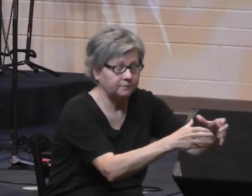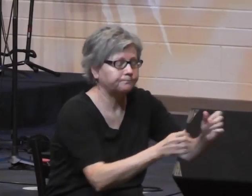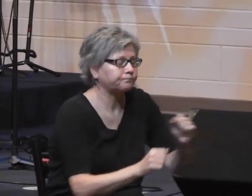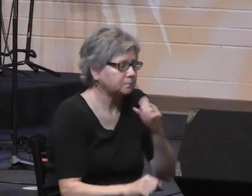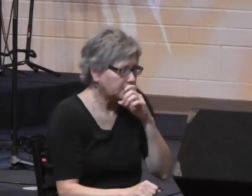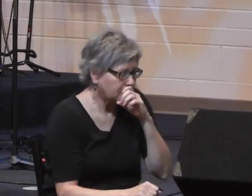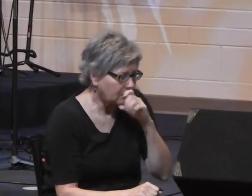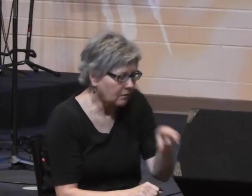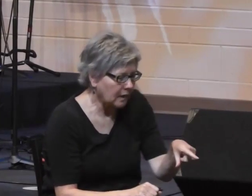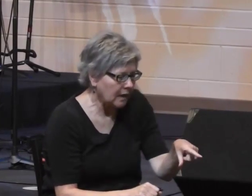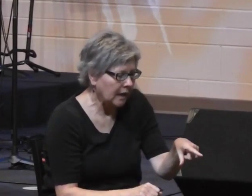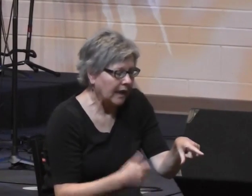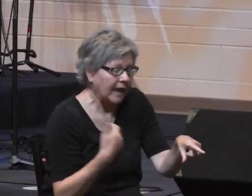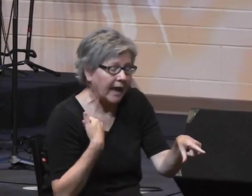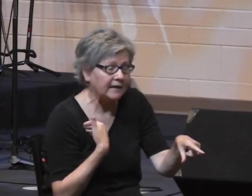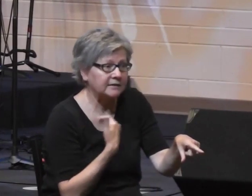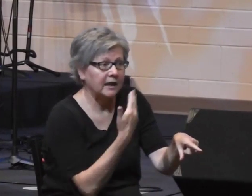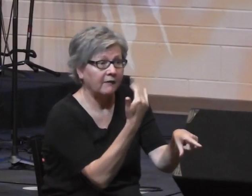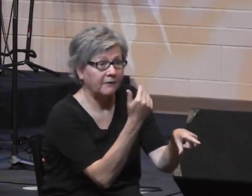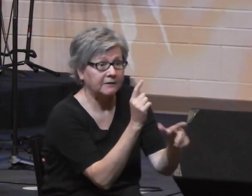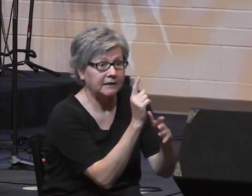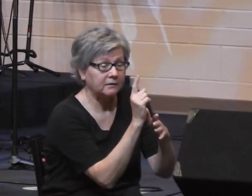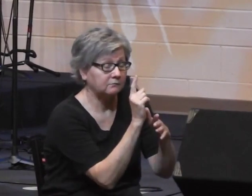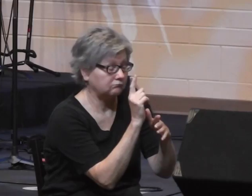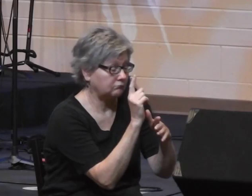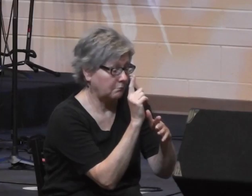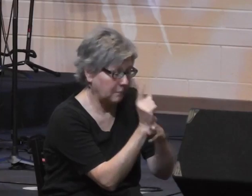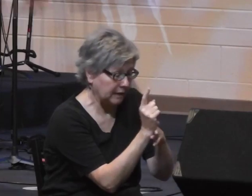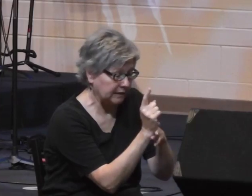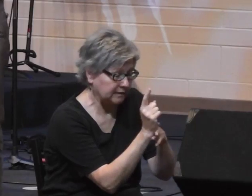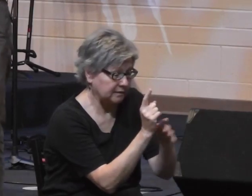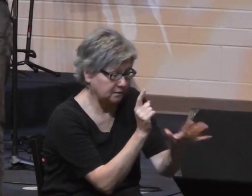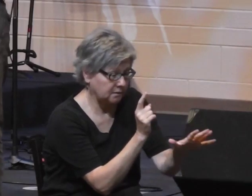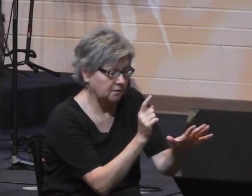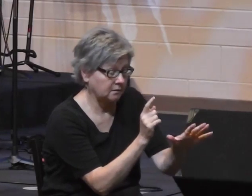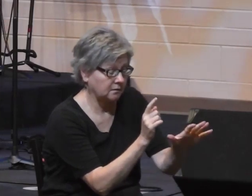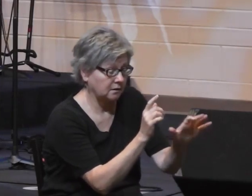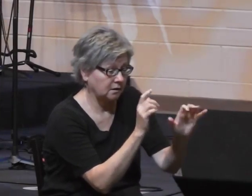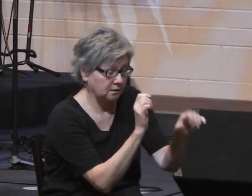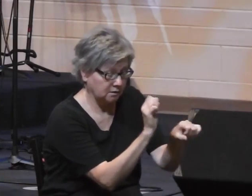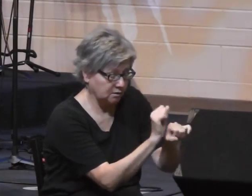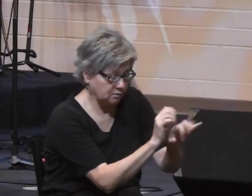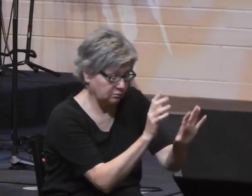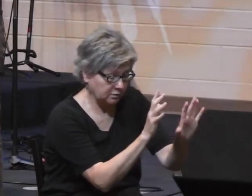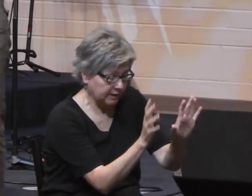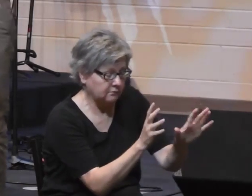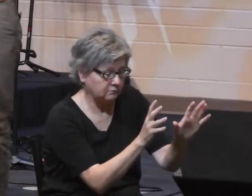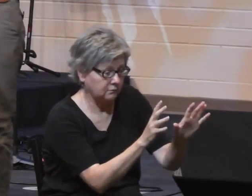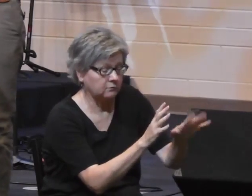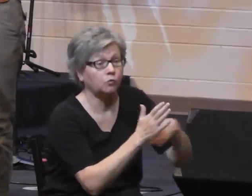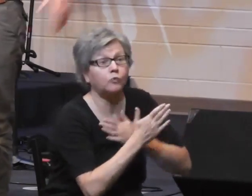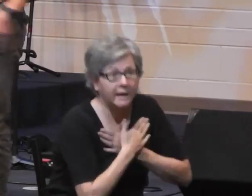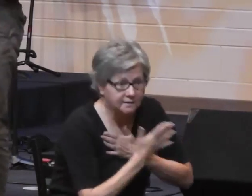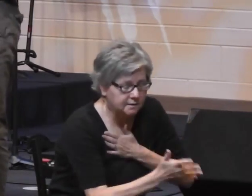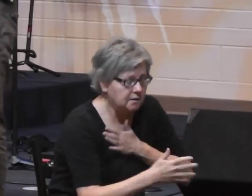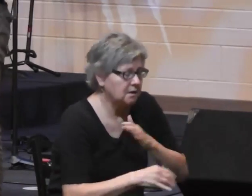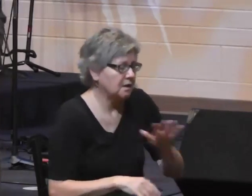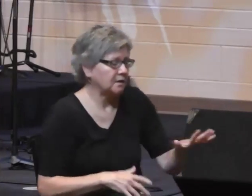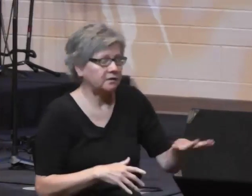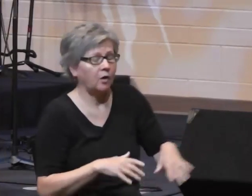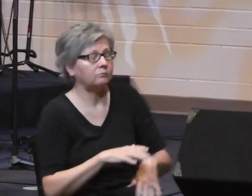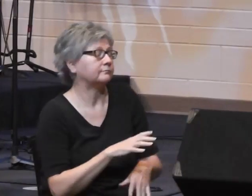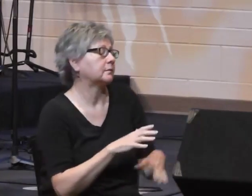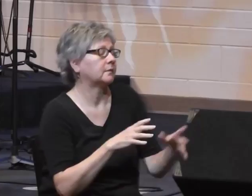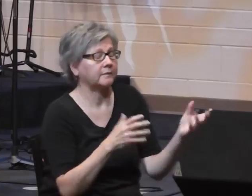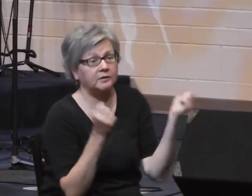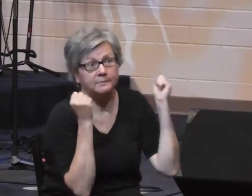62 here, and he's got a 15-minute buffer now from the cutoff time. So all of us, his wife is there, his kids are there, Brian and Sarah Haytack